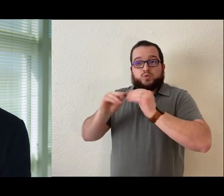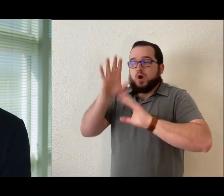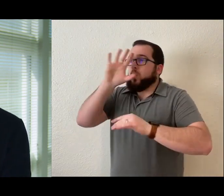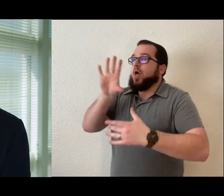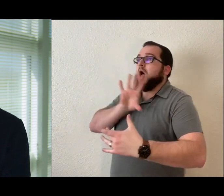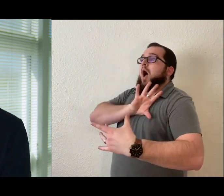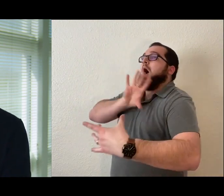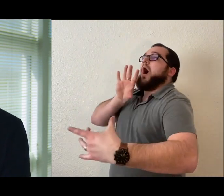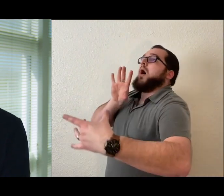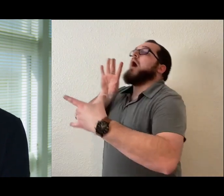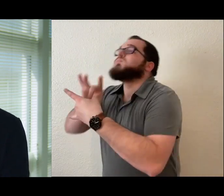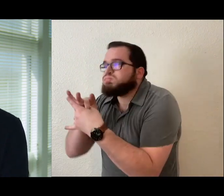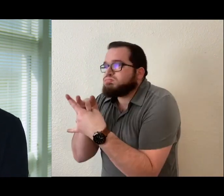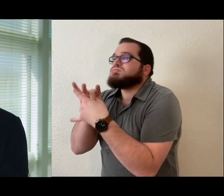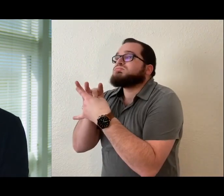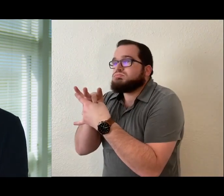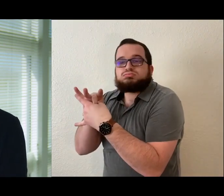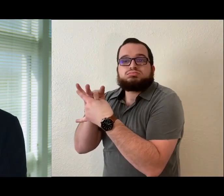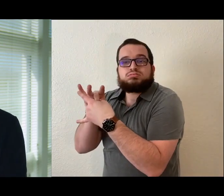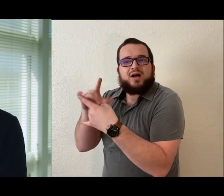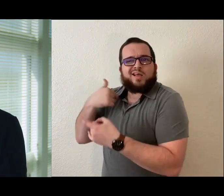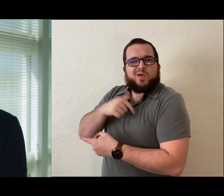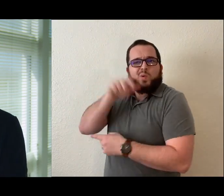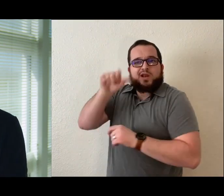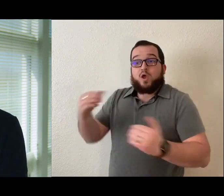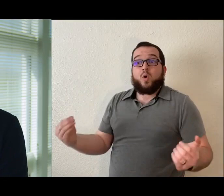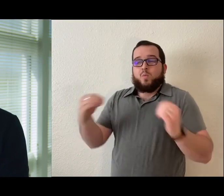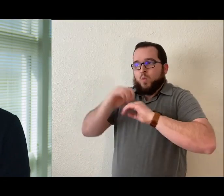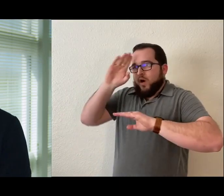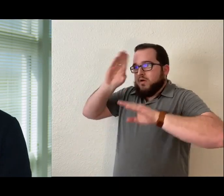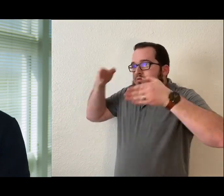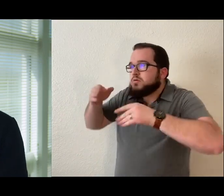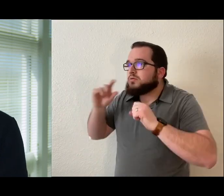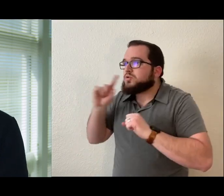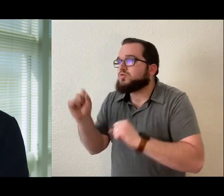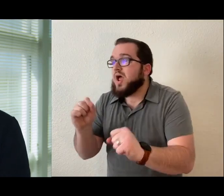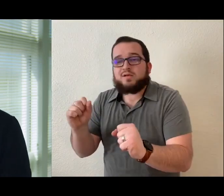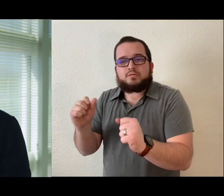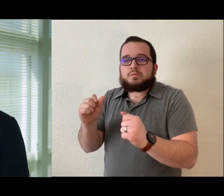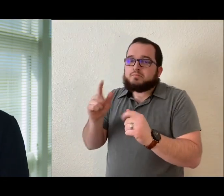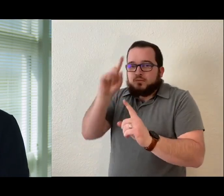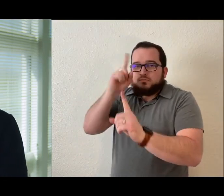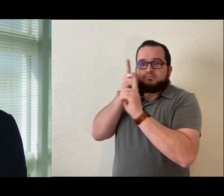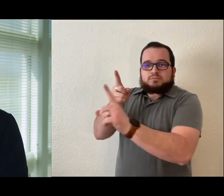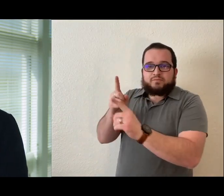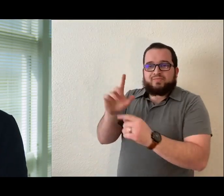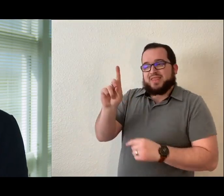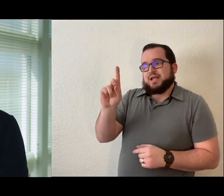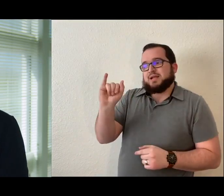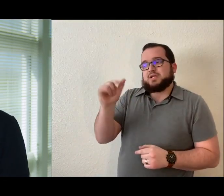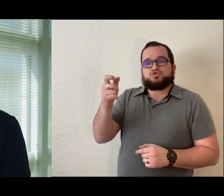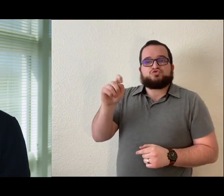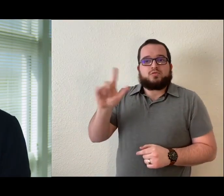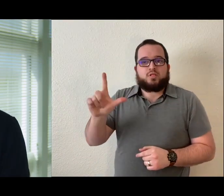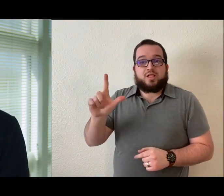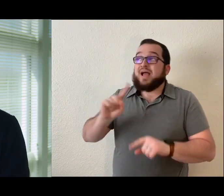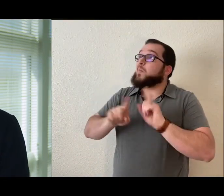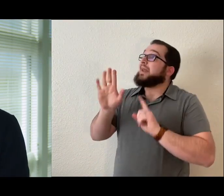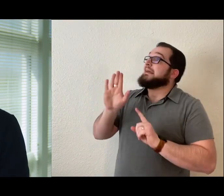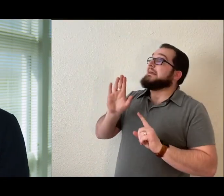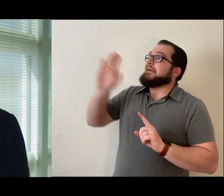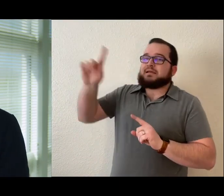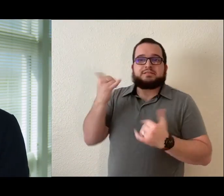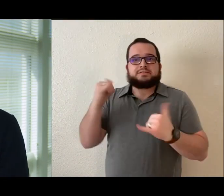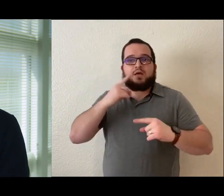language and through a story that they can connect to. We will need even more focused strategy, primarily